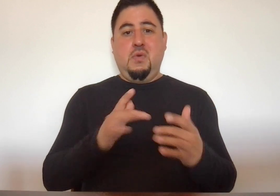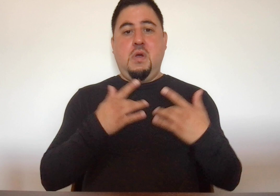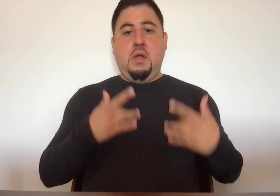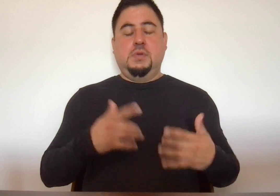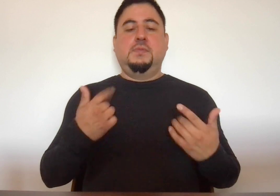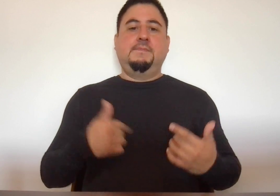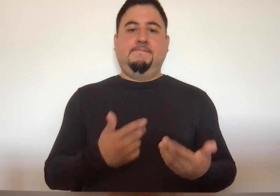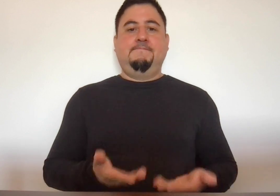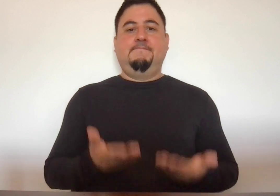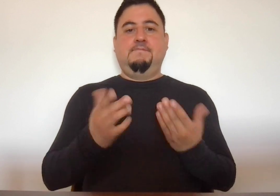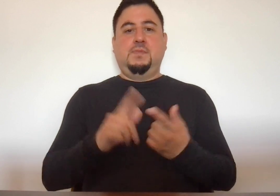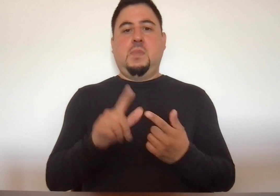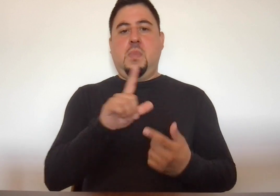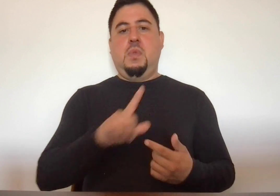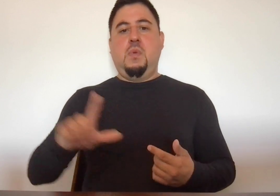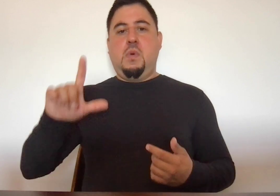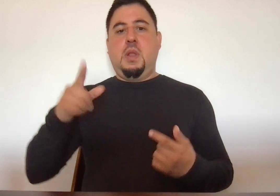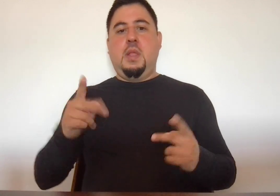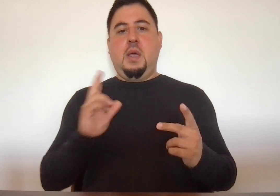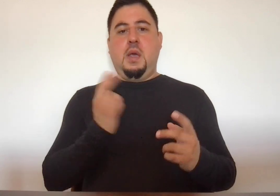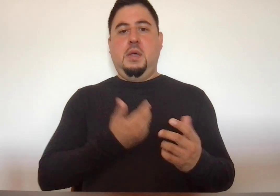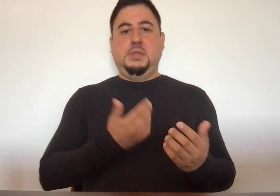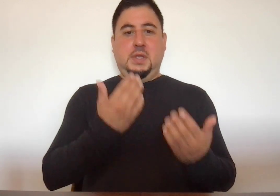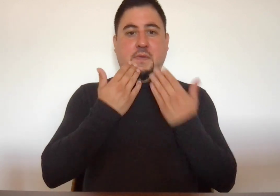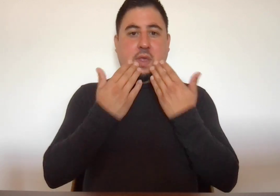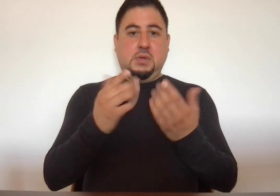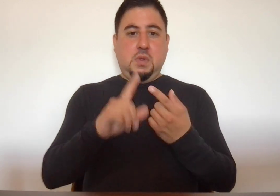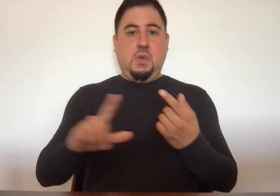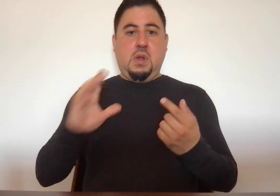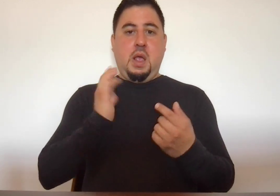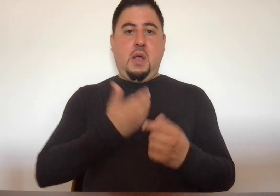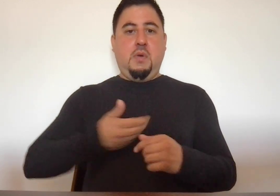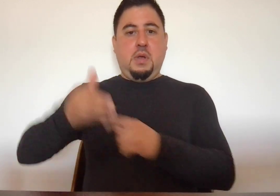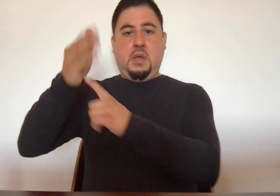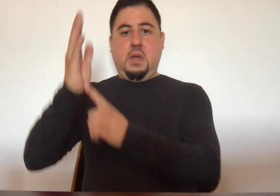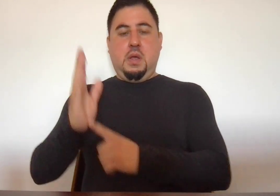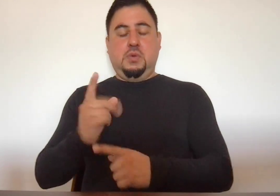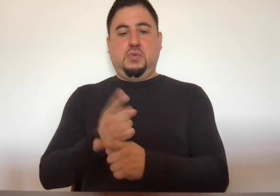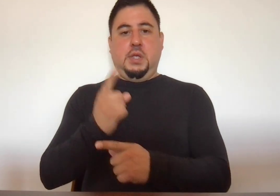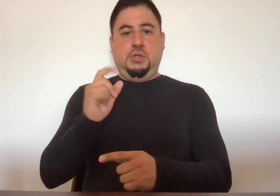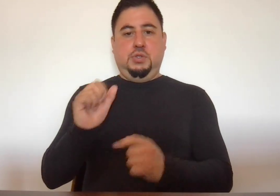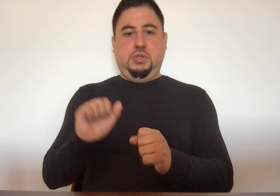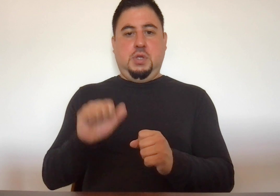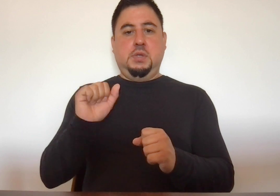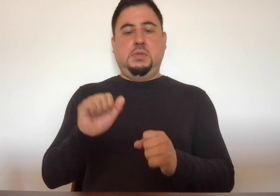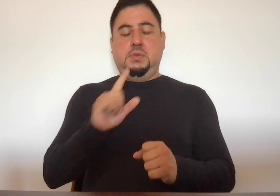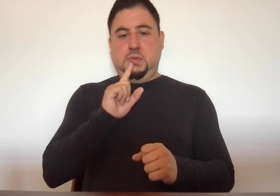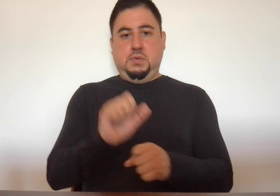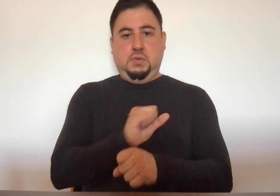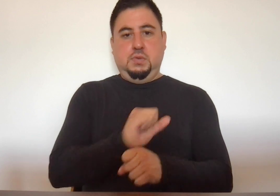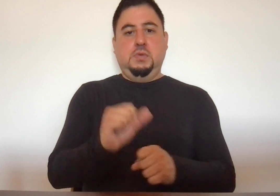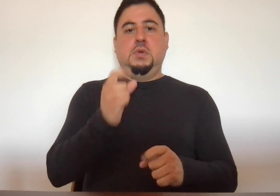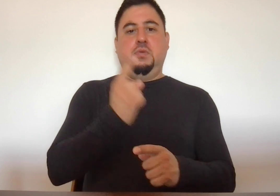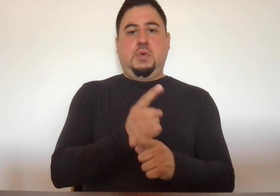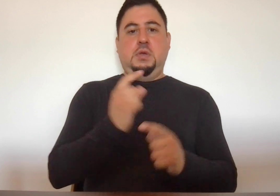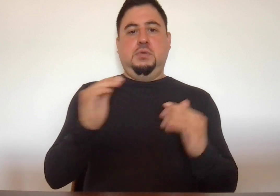them up to the Lord. Let us give thanks to the Lord our God. It is right and just. It is truly right and